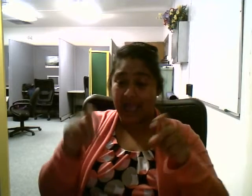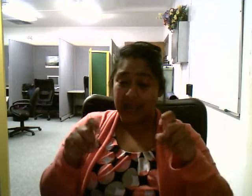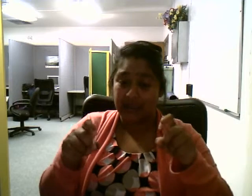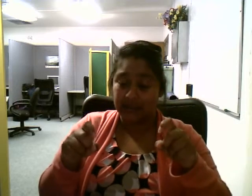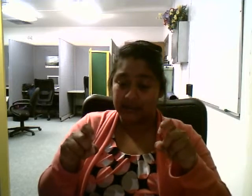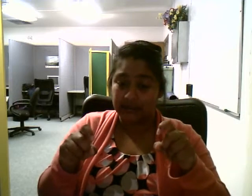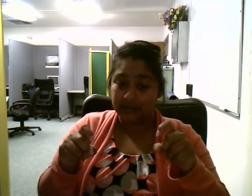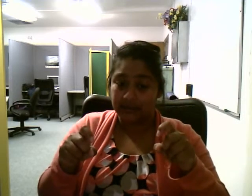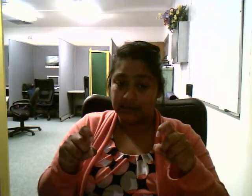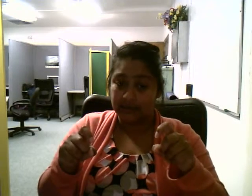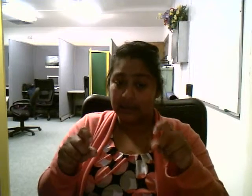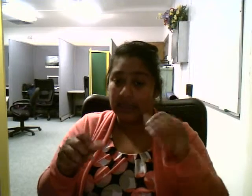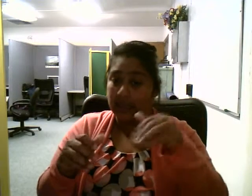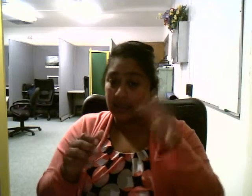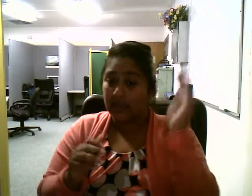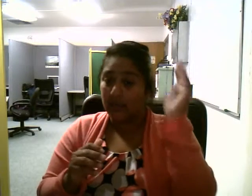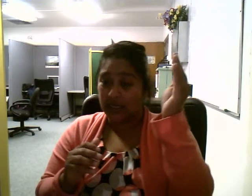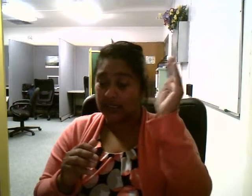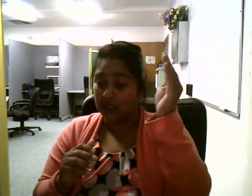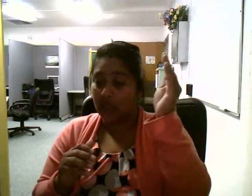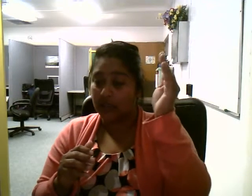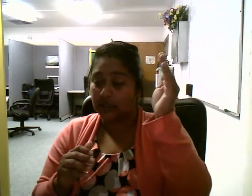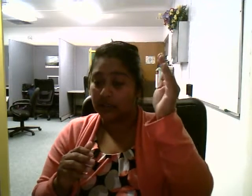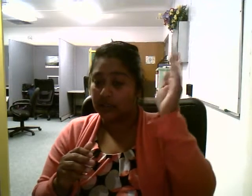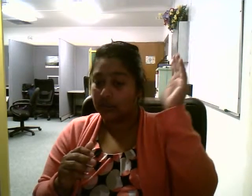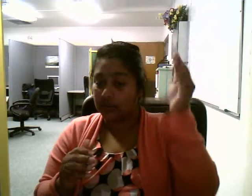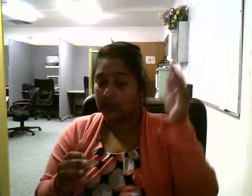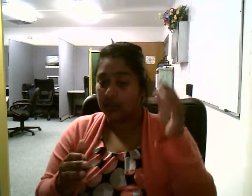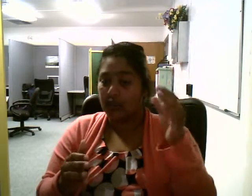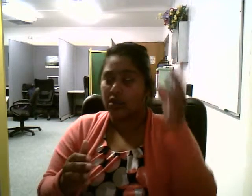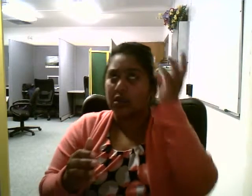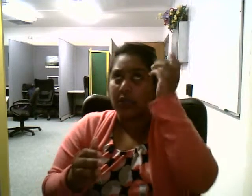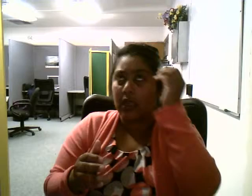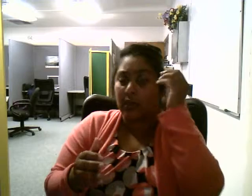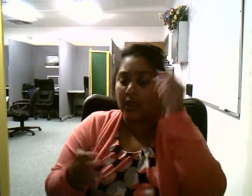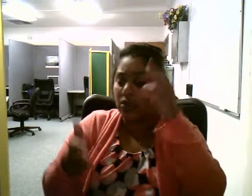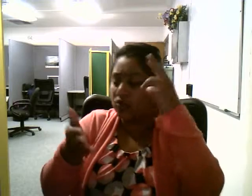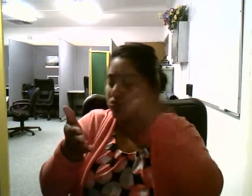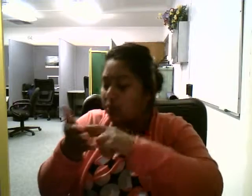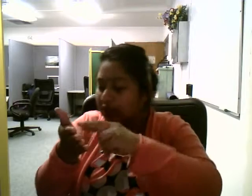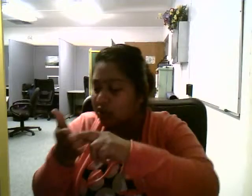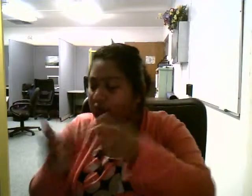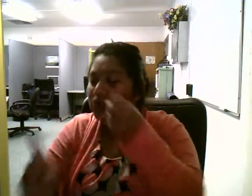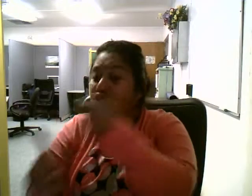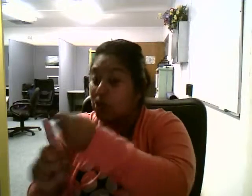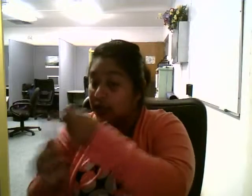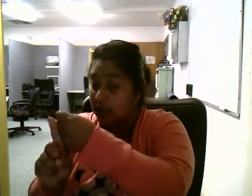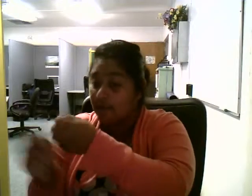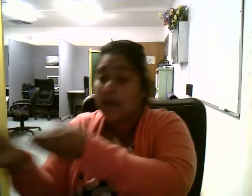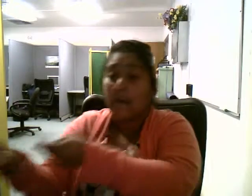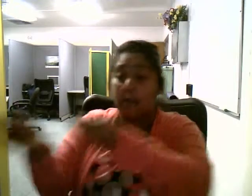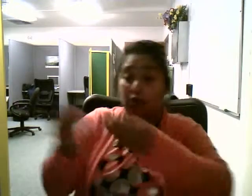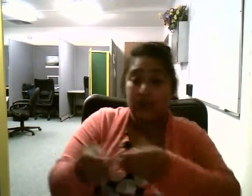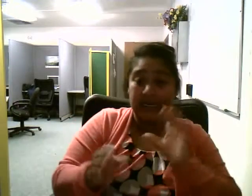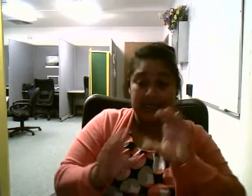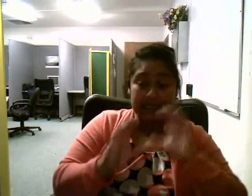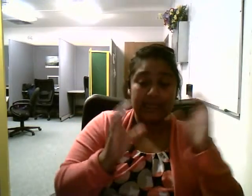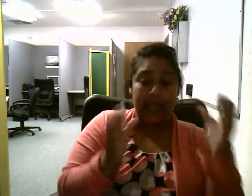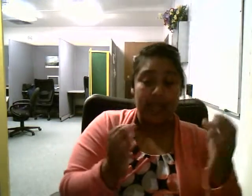in the presentation. You can think about those, research those on your own, bring those in class, and we can have a nice little discussion